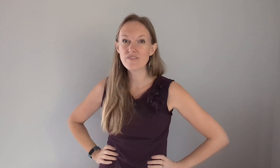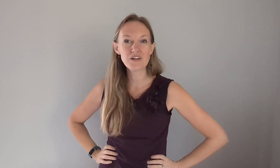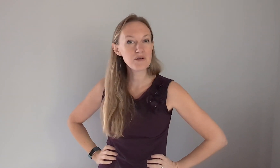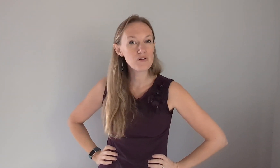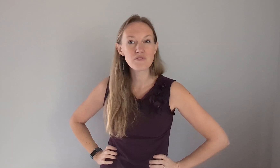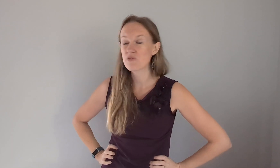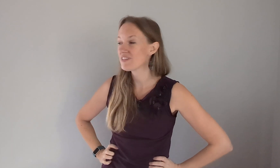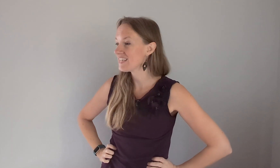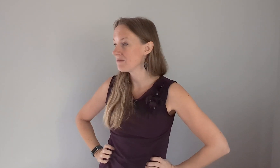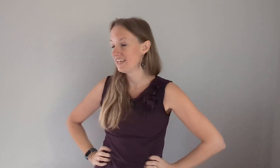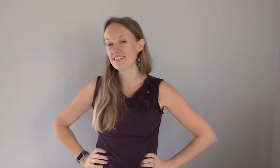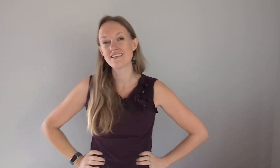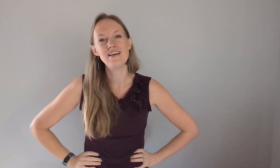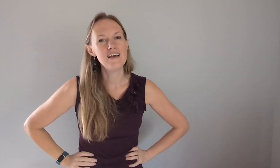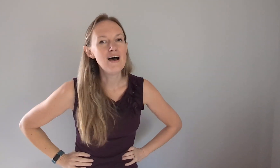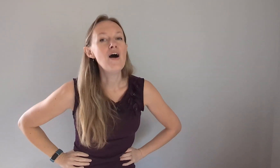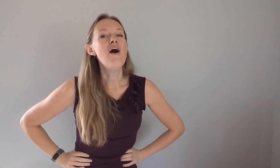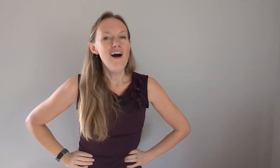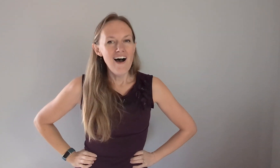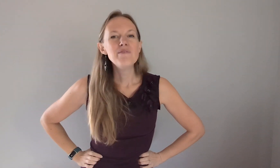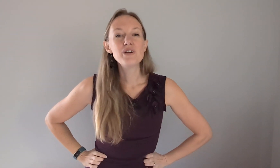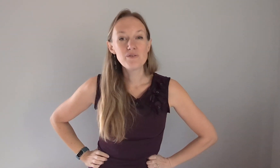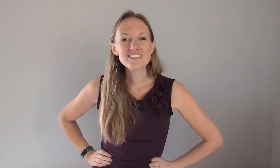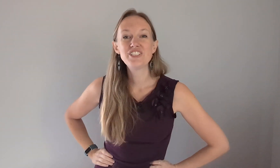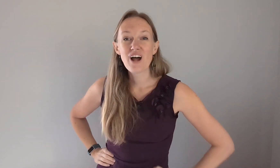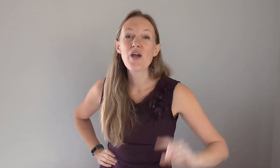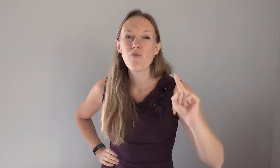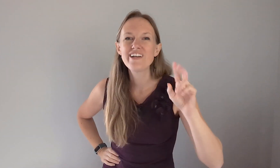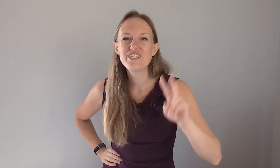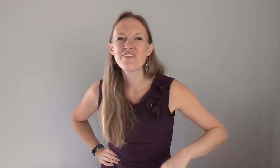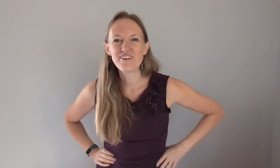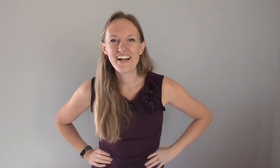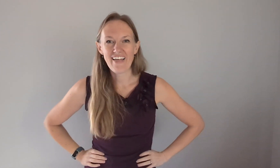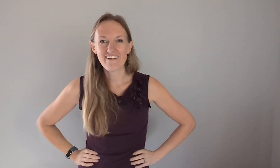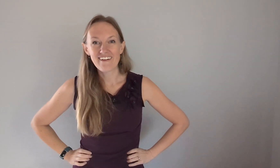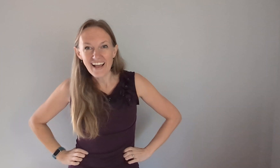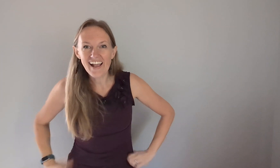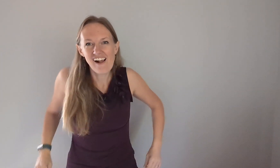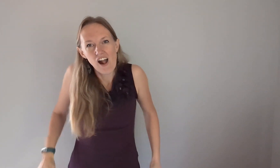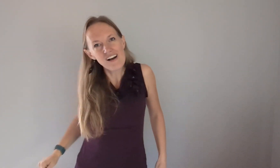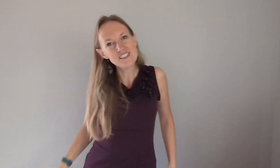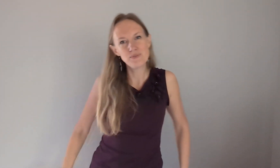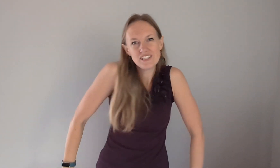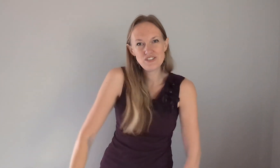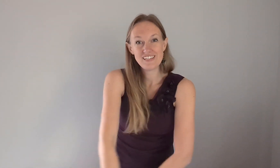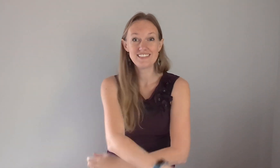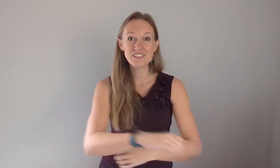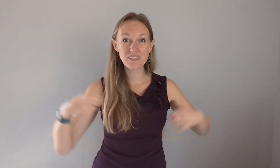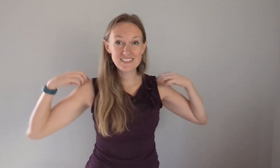we've already been going for more than 10 minutes. Who wants to try 1, 2, and 3 together? Okay, guys, we can do this. There's a reason